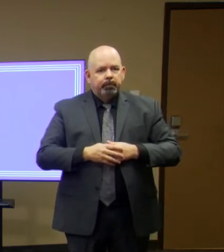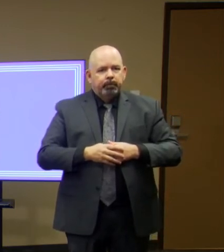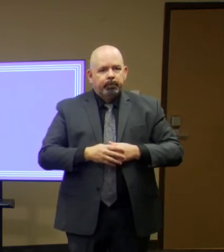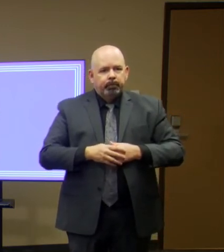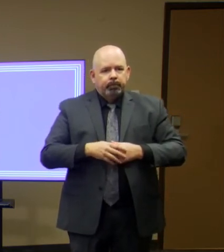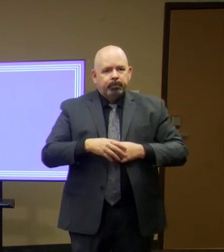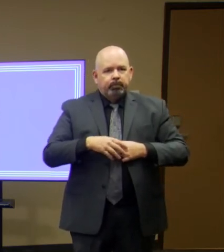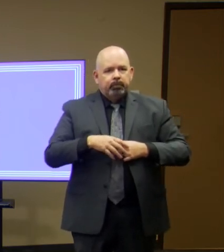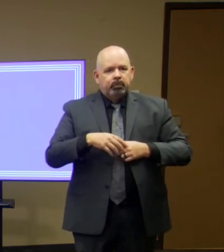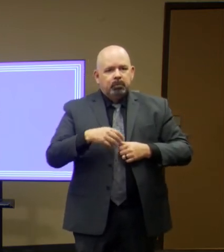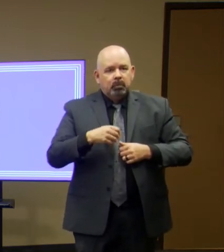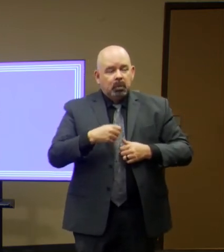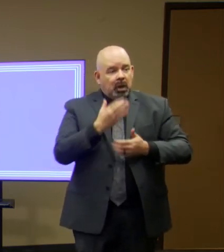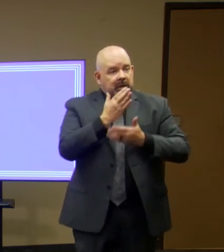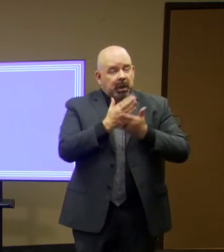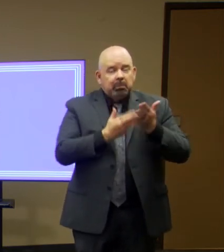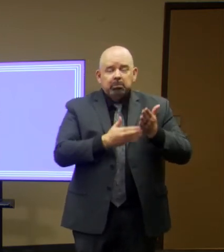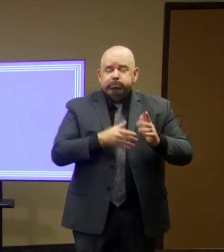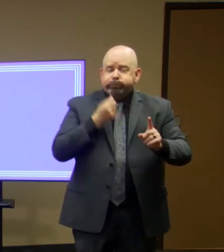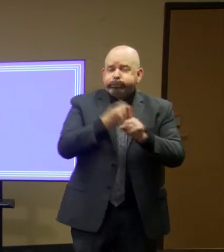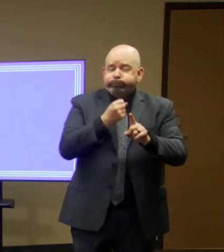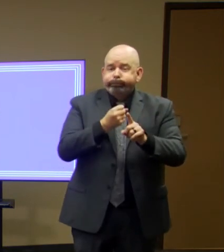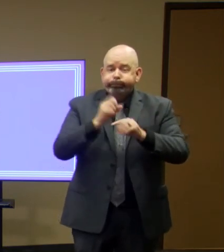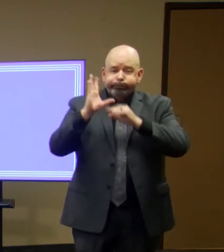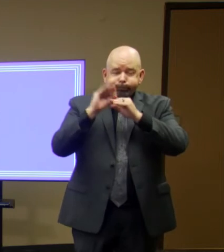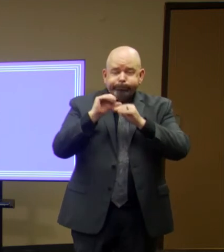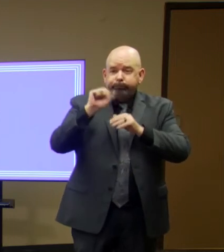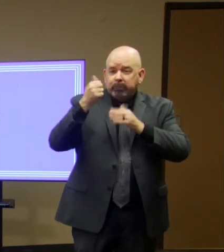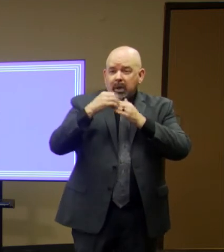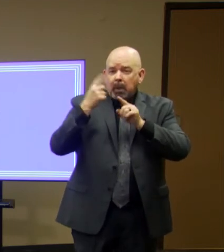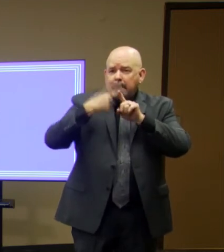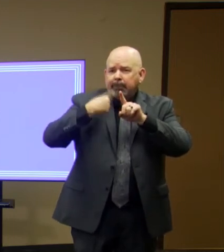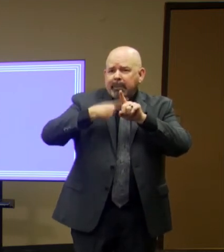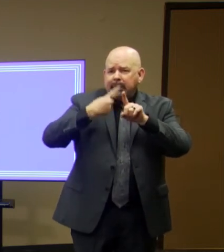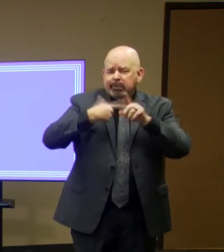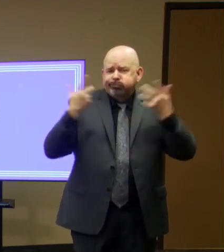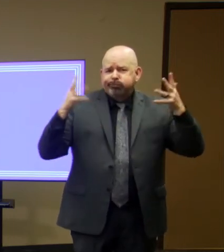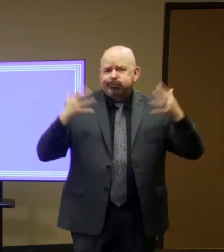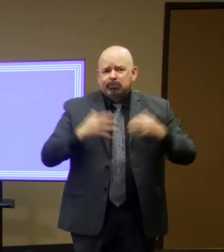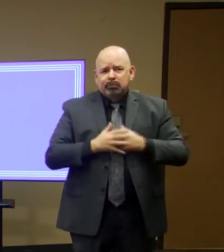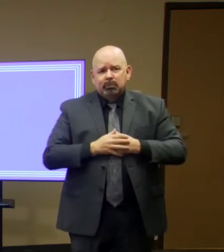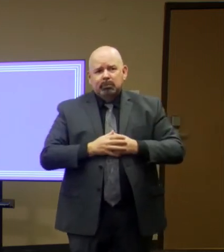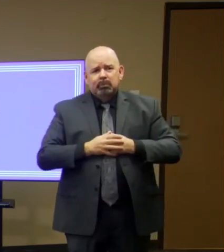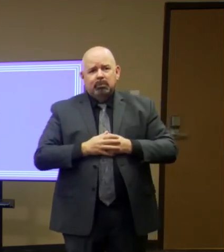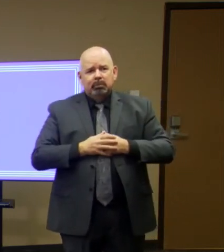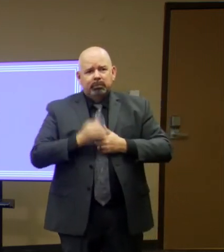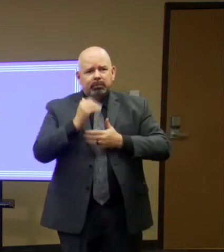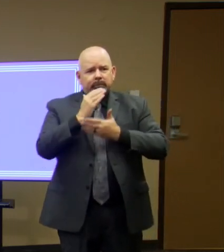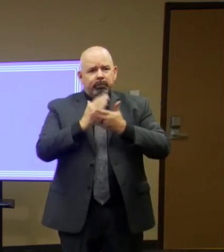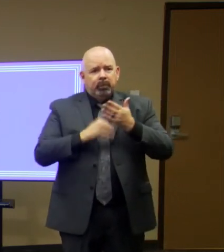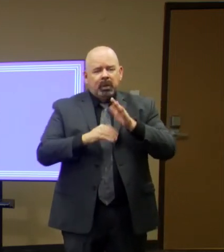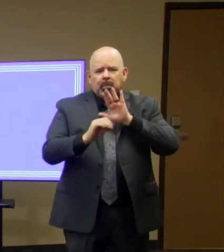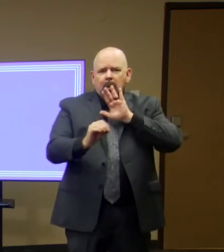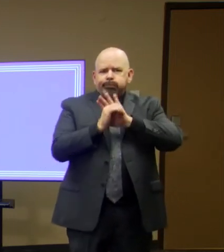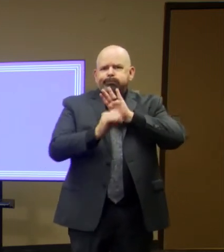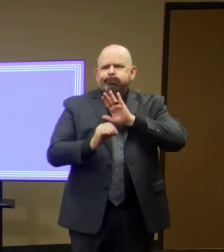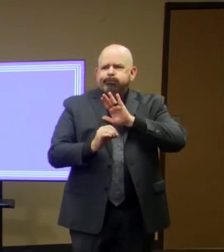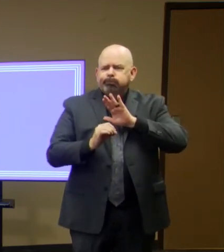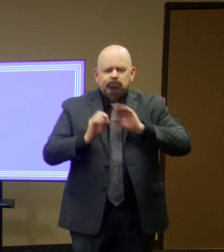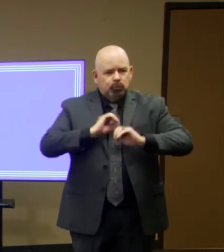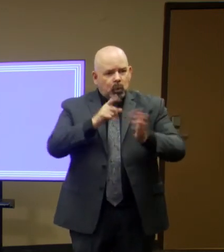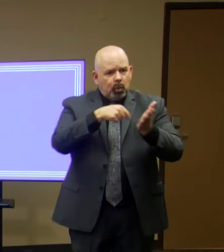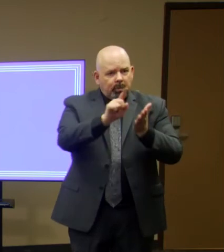than zero, or for zero rather, with their tax credit. So